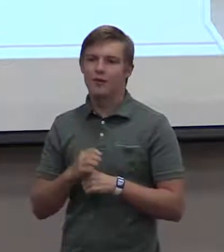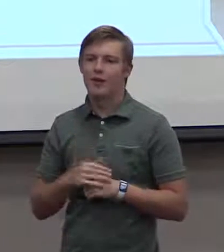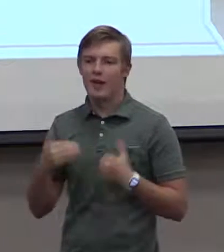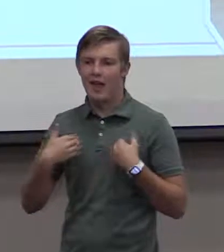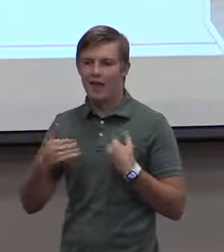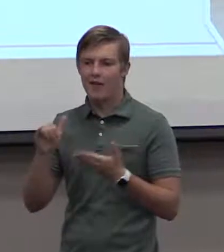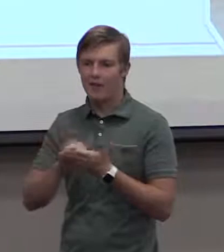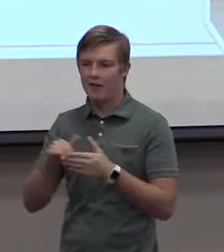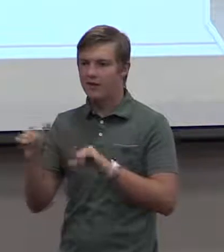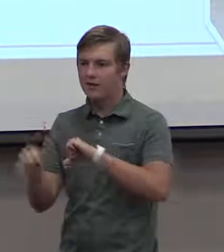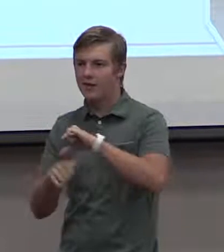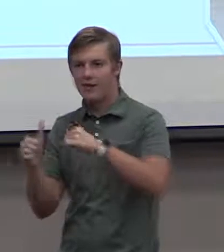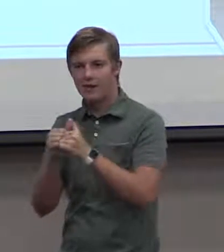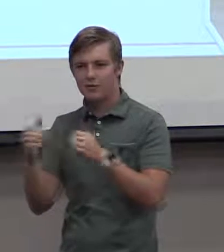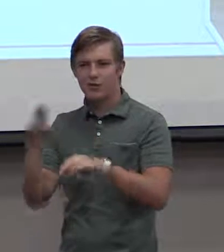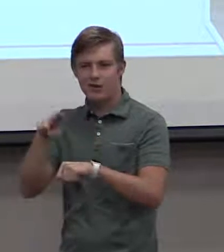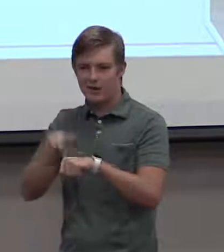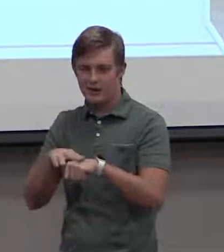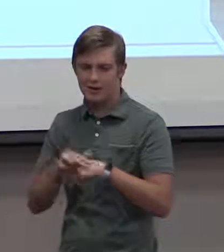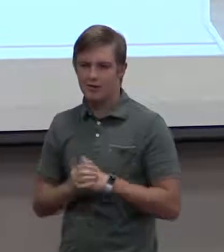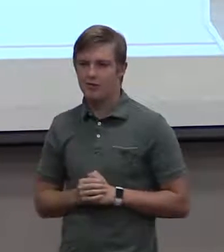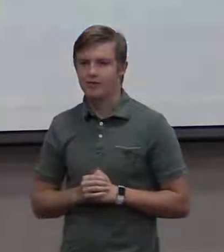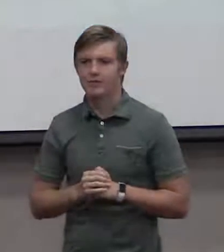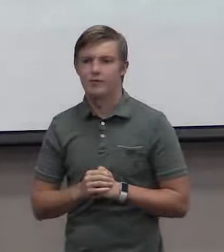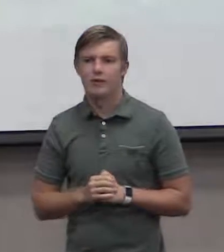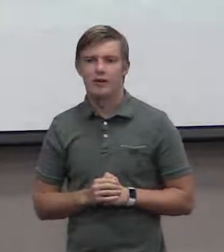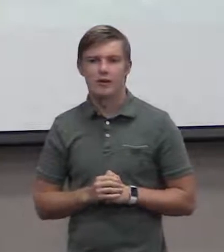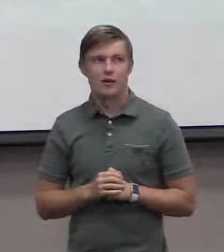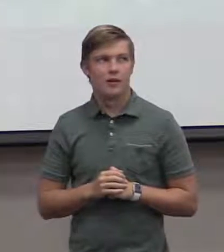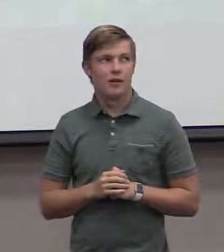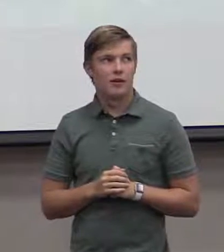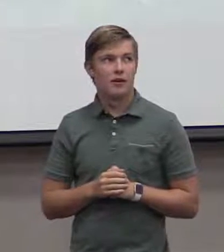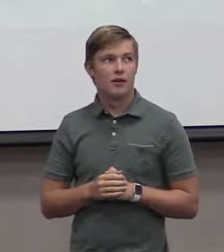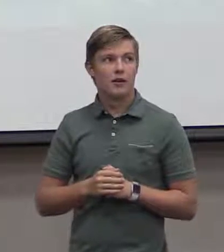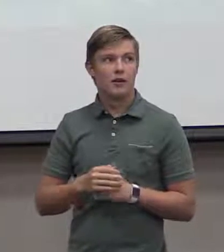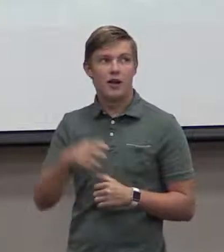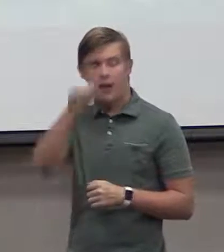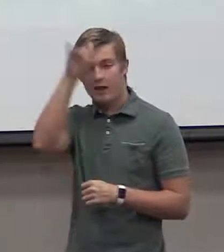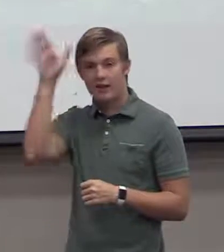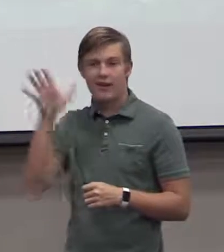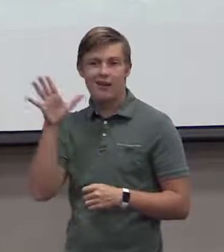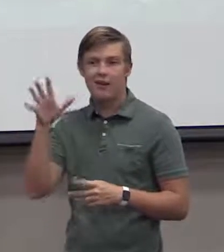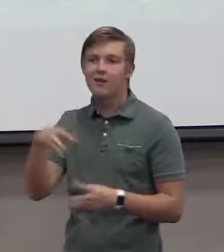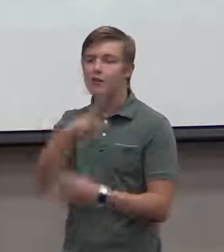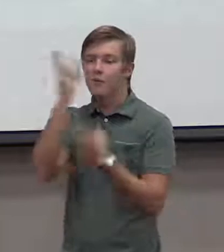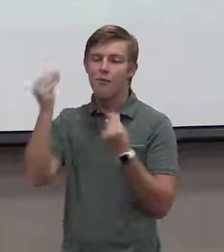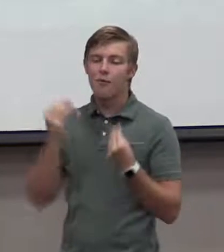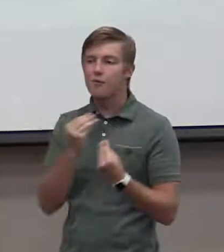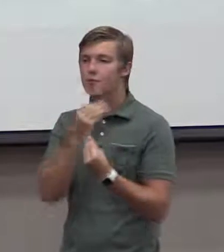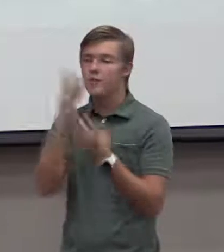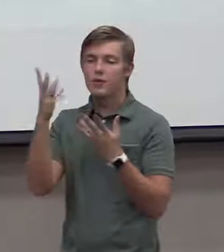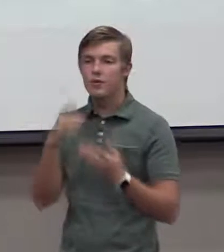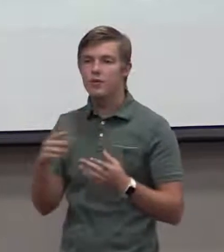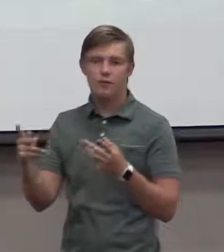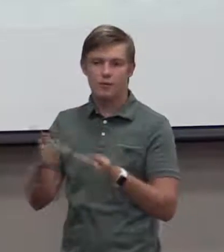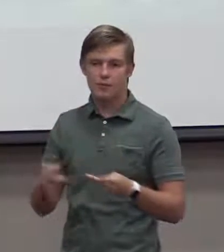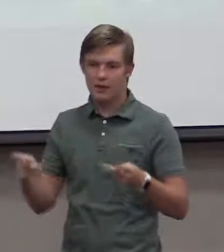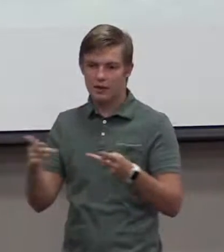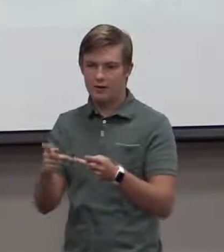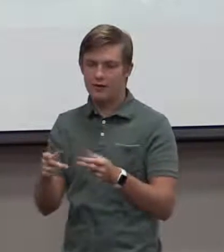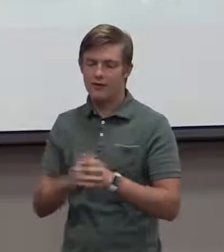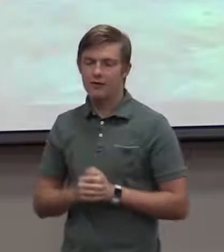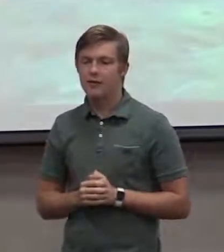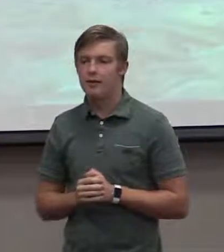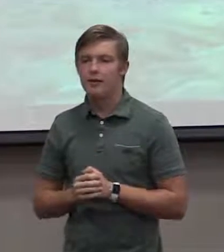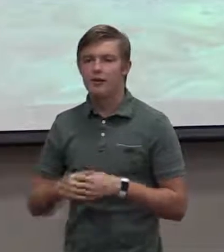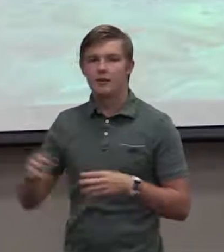in just the state of Alaska in that way. Alaska is one of the most beautiful places I've ever seen. The